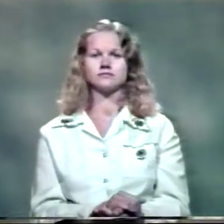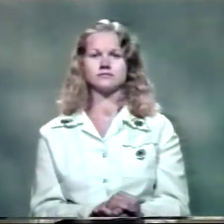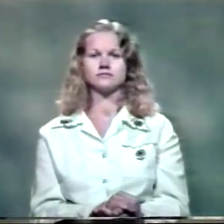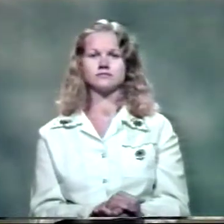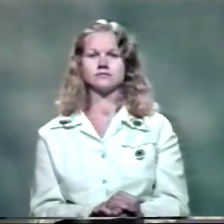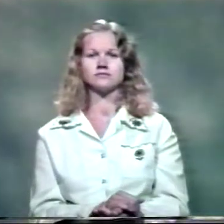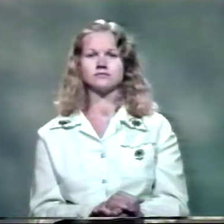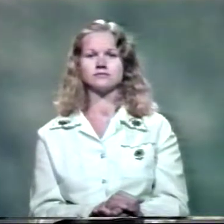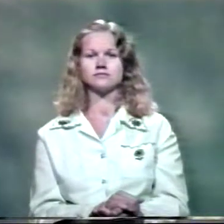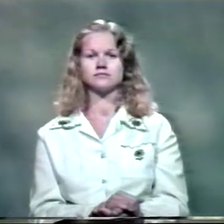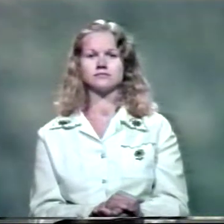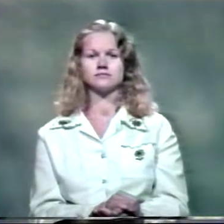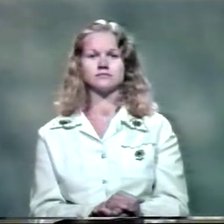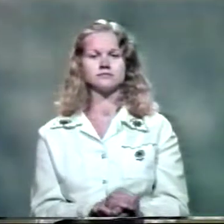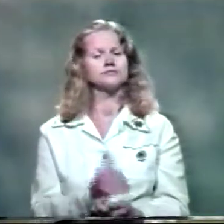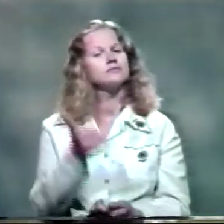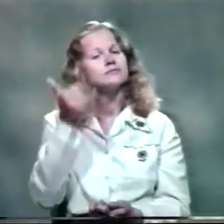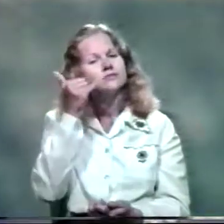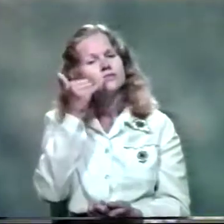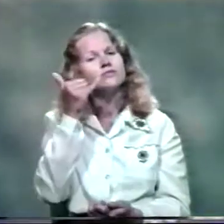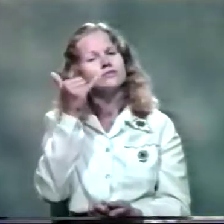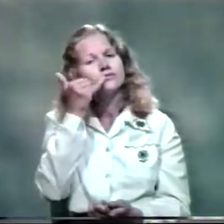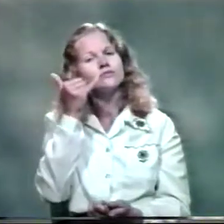To repeatedly call on the telephone.